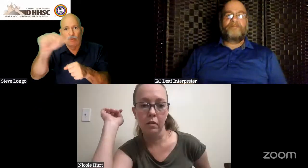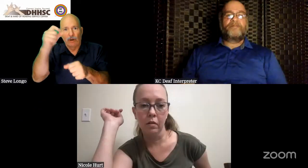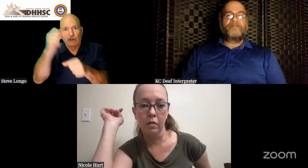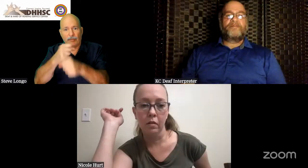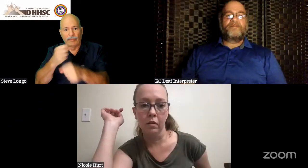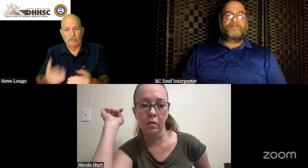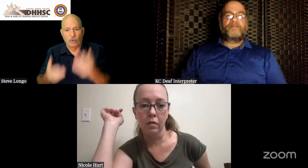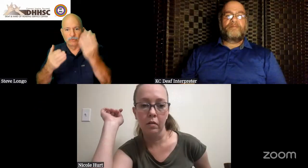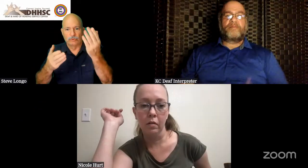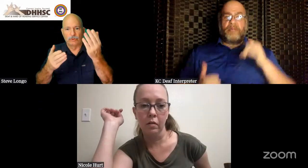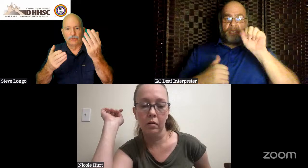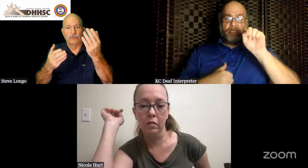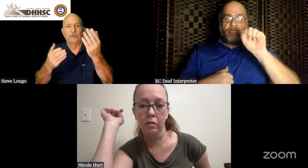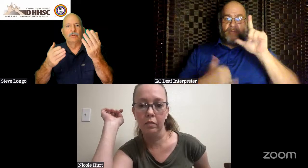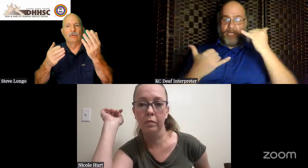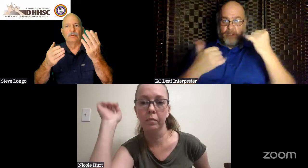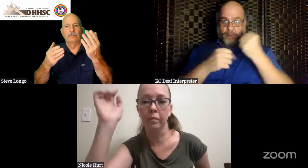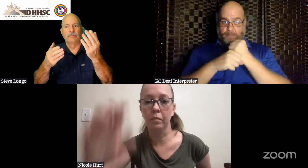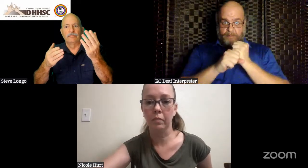Okay.